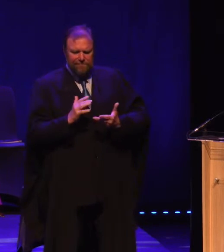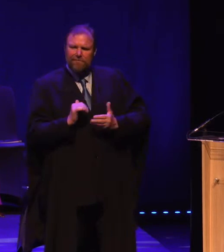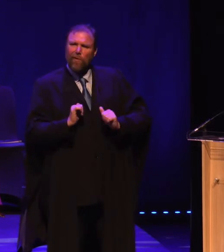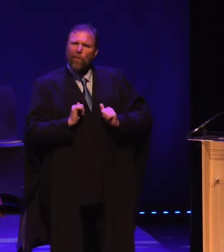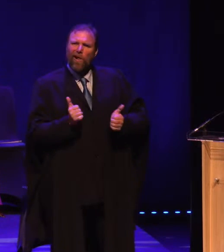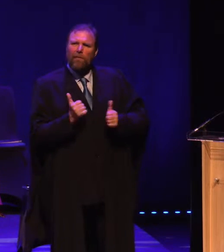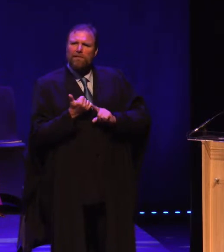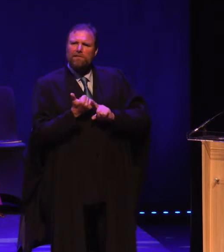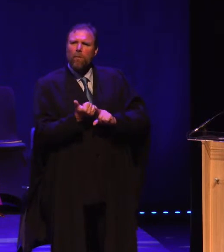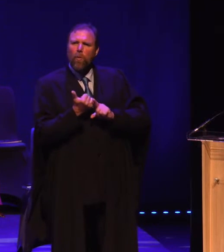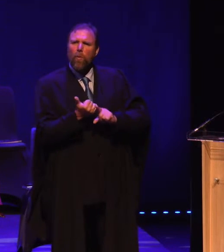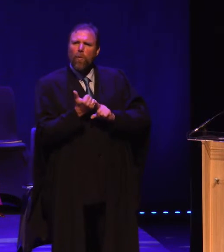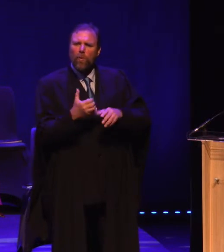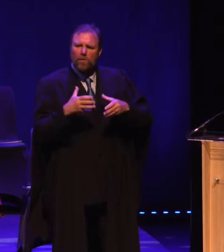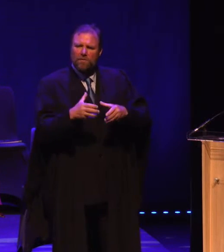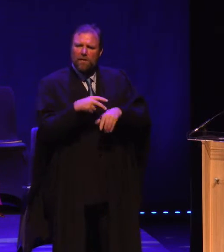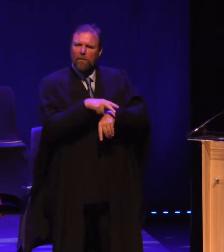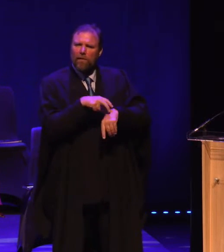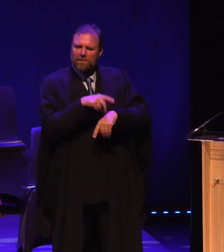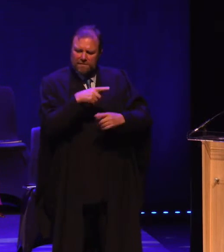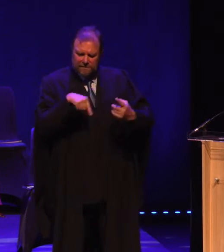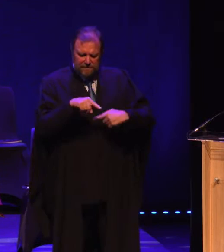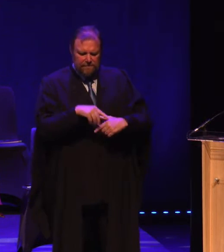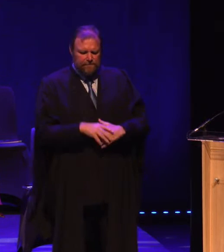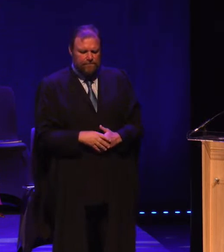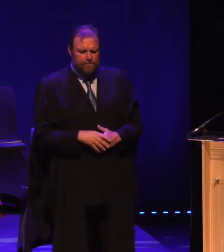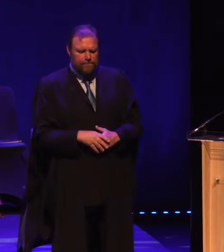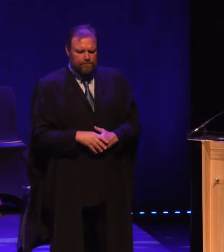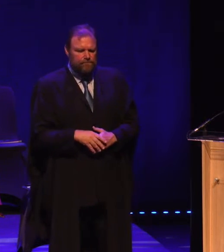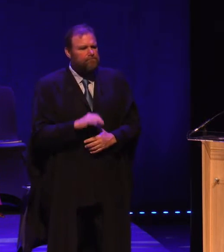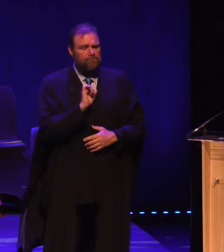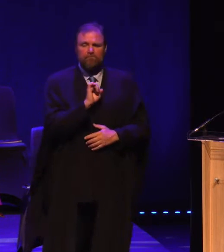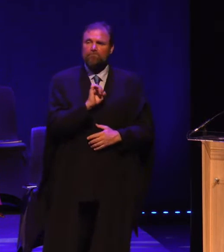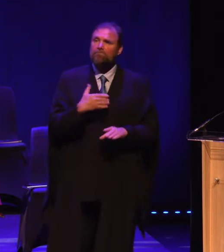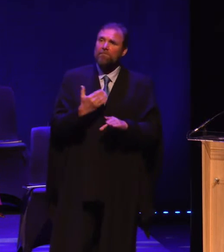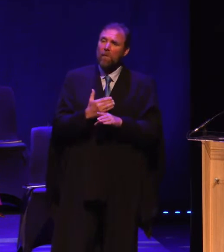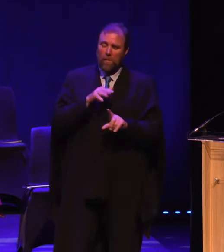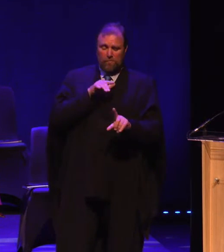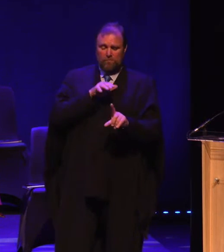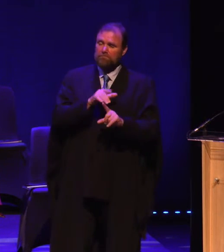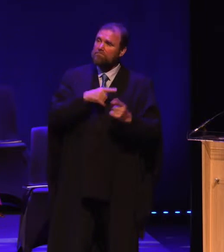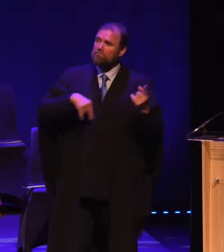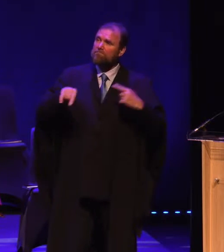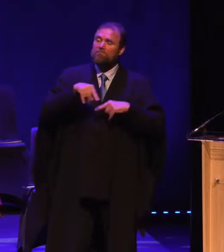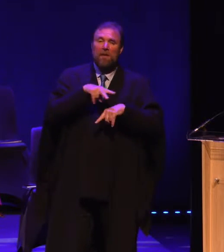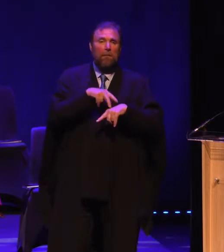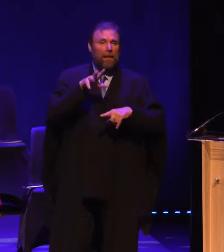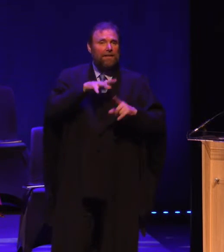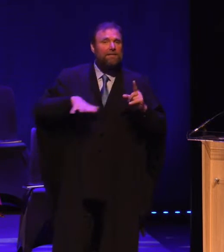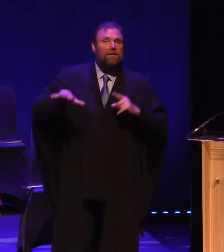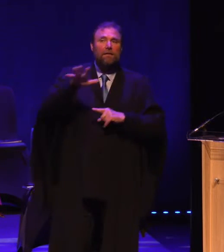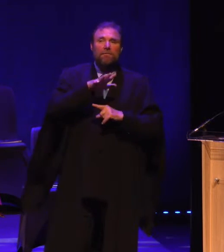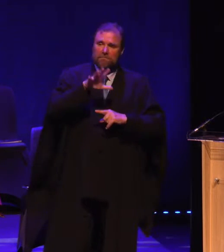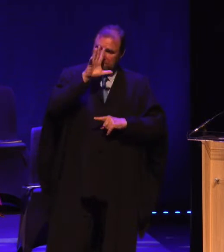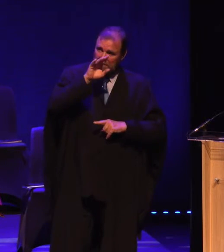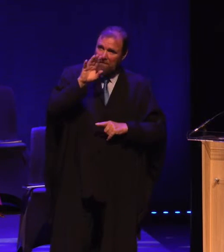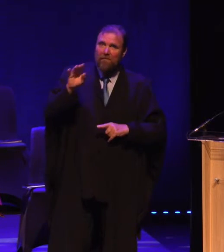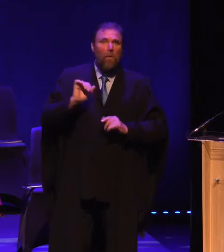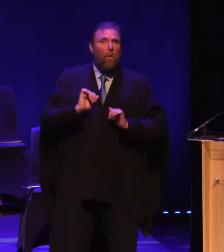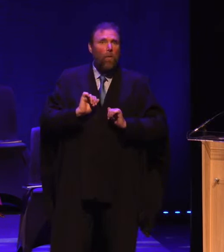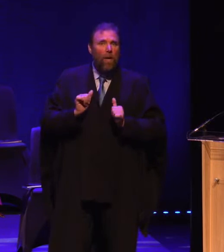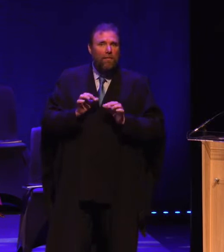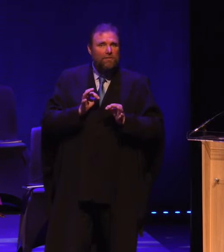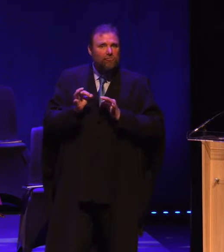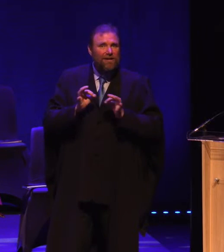groups. Helen's work has impacted across British policing, with her thesis findings informing well-being strategy at